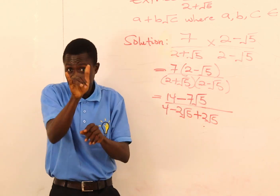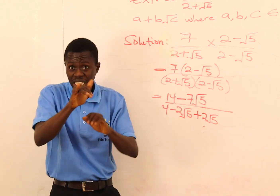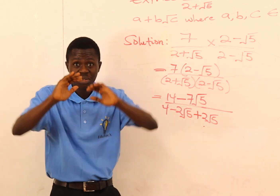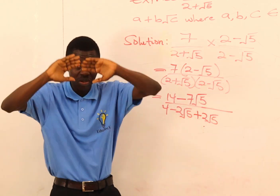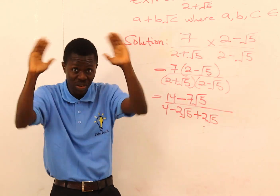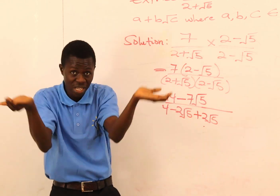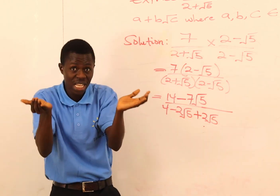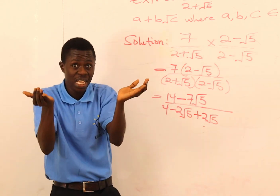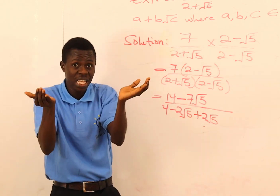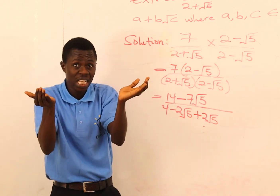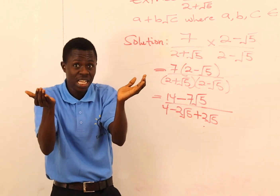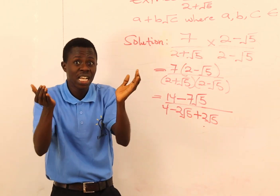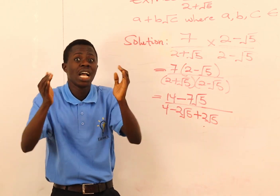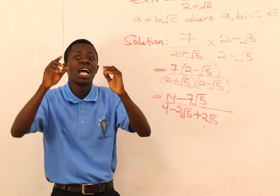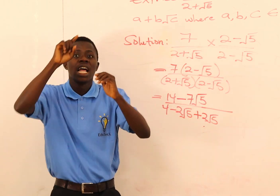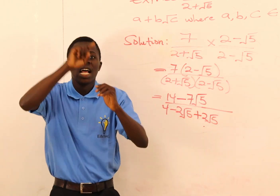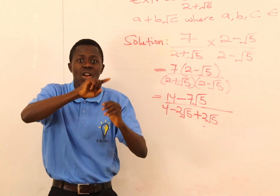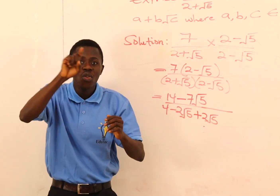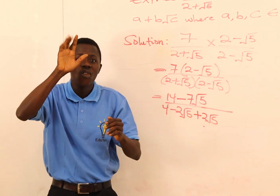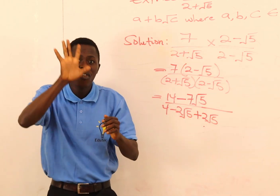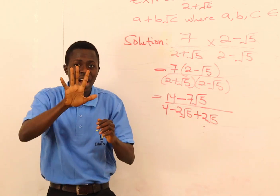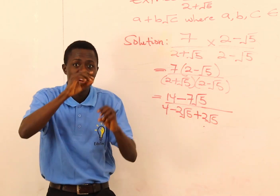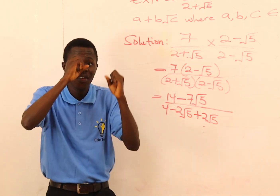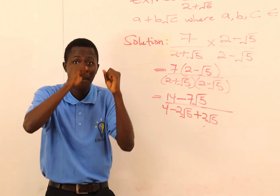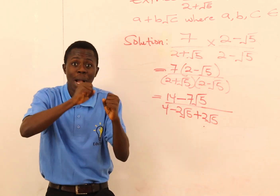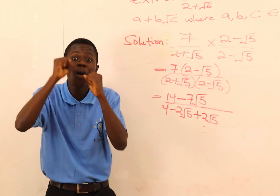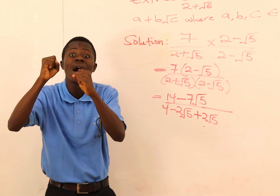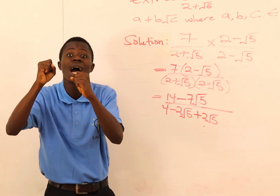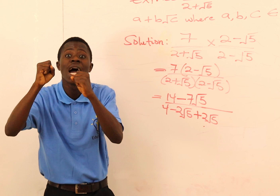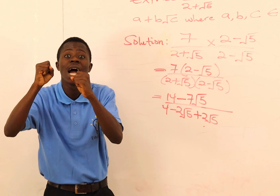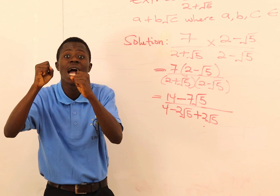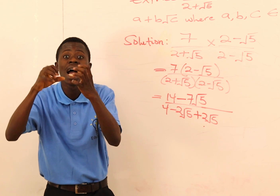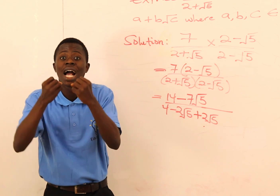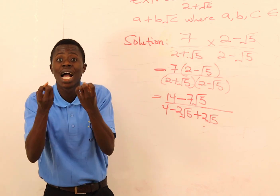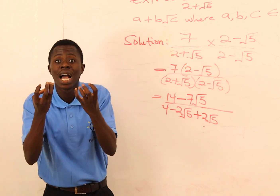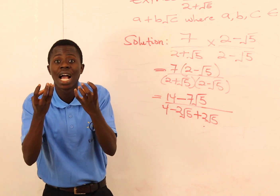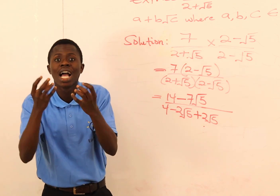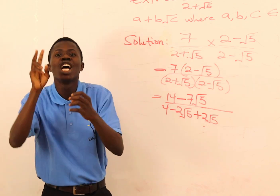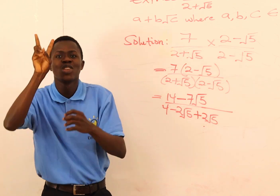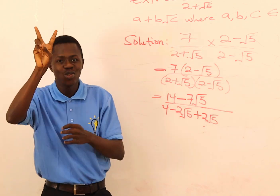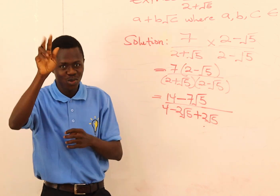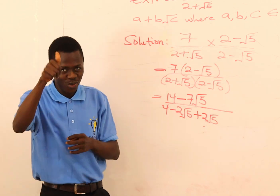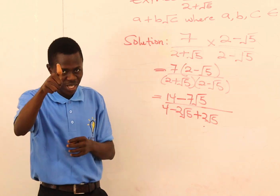Now the last one, square root of 5 multiplying minus square root of 5. Remember, the minus